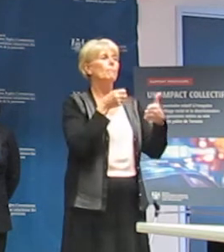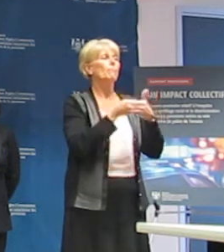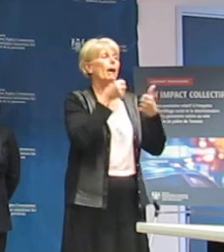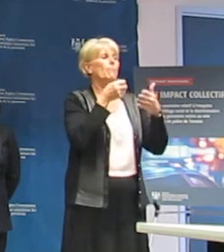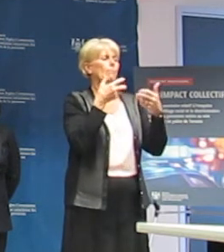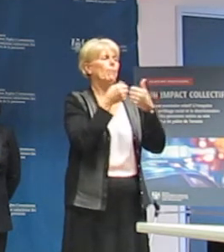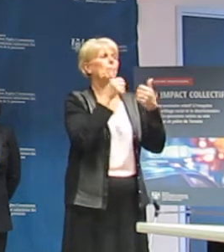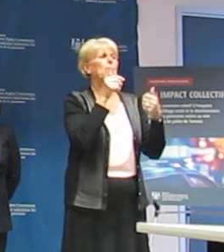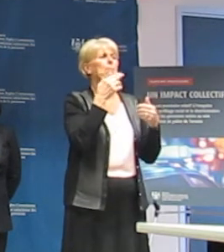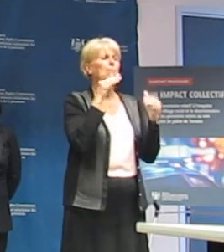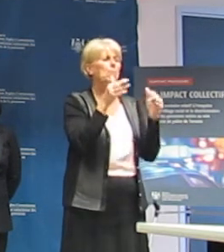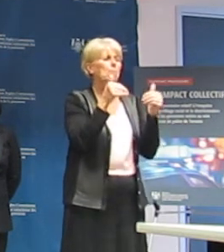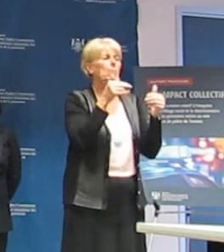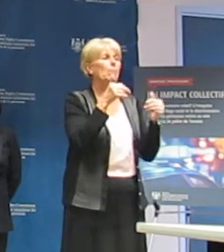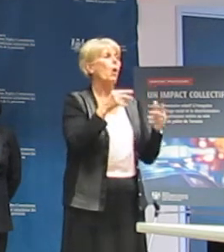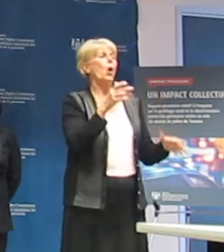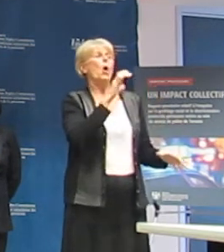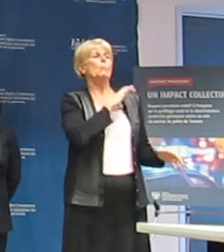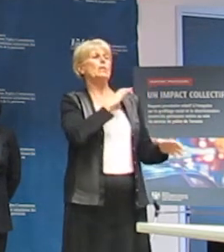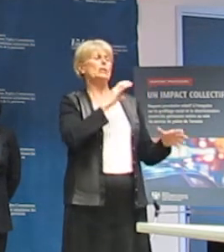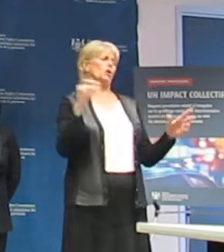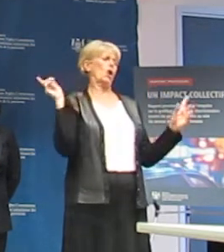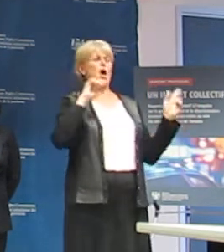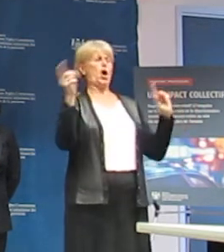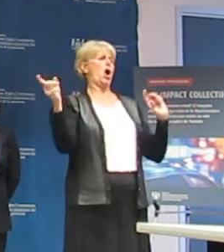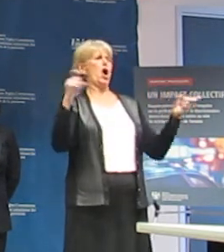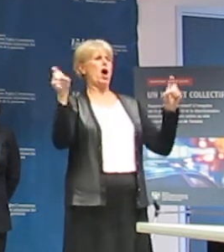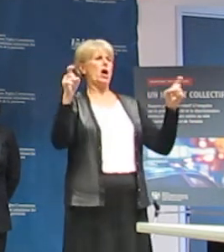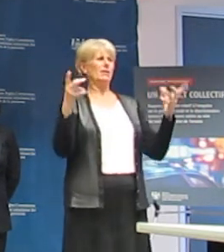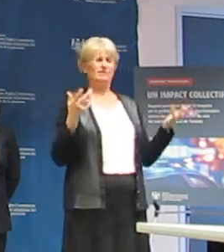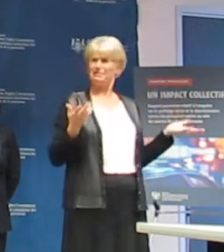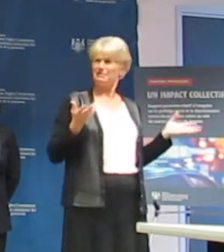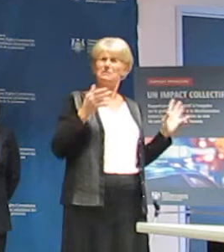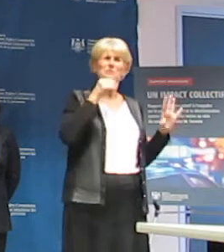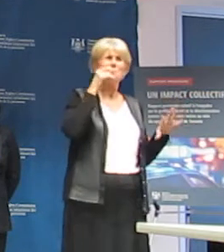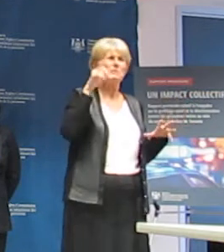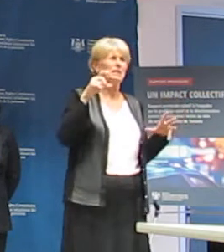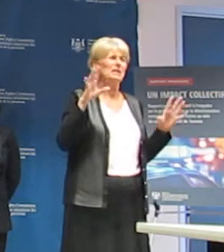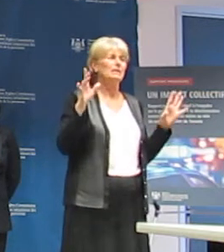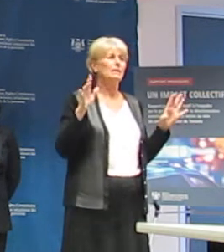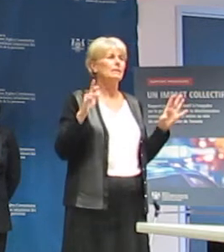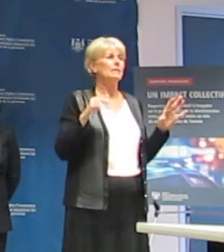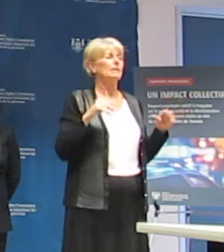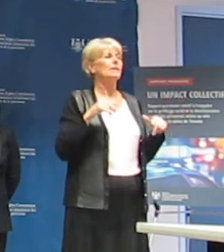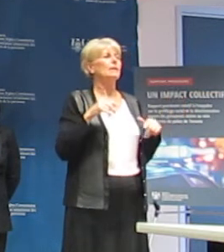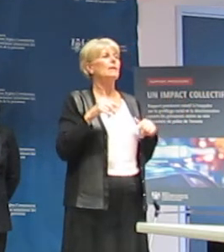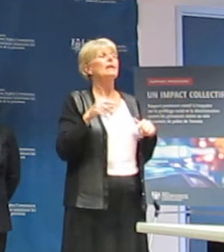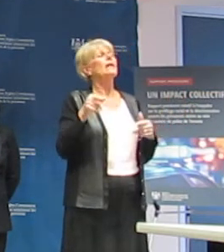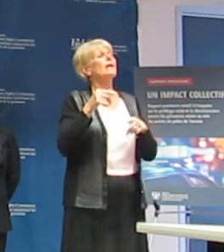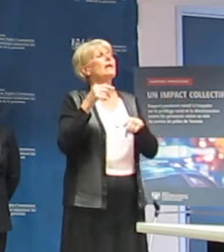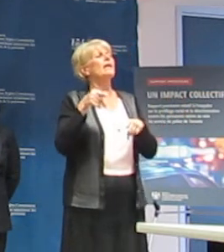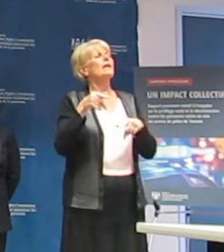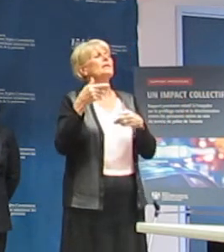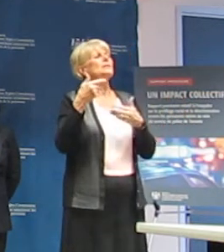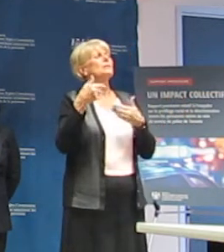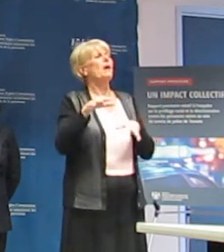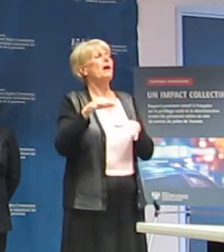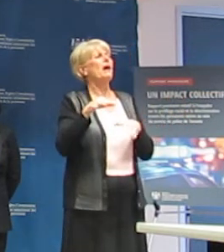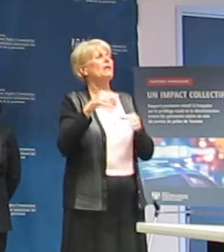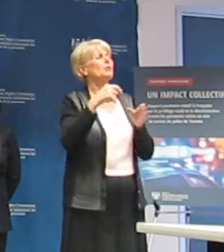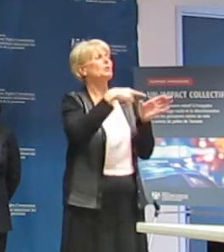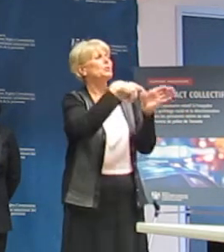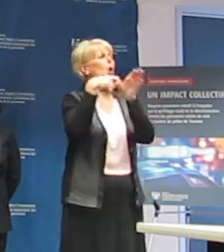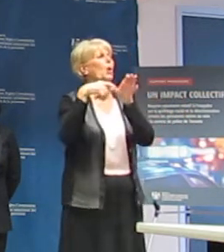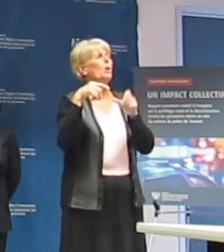and the police came to take charge even though he never had to take charge. And when he refused to get a tow truck, because the man already had